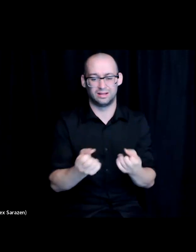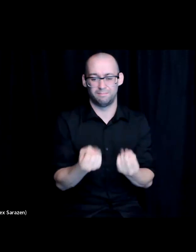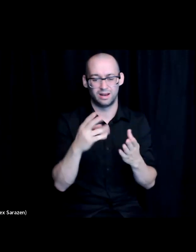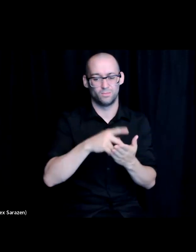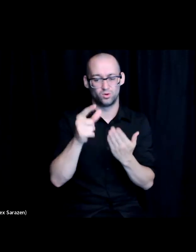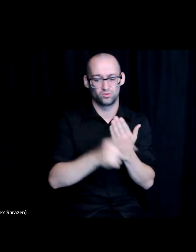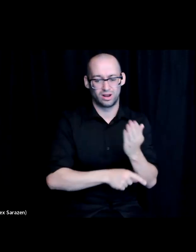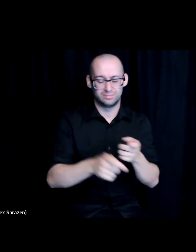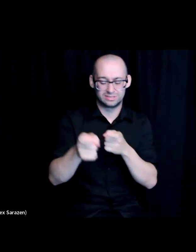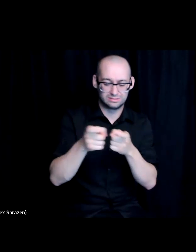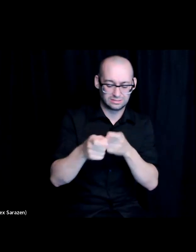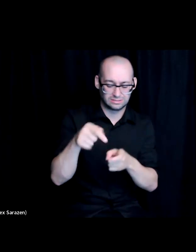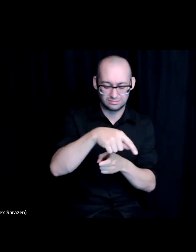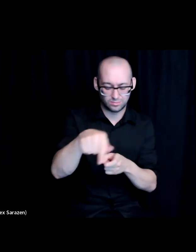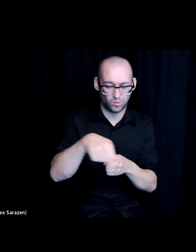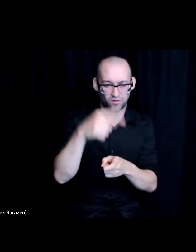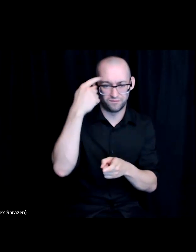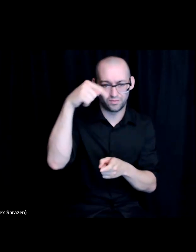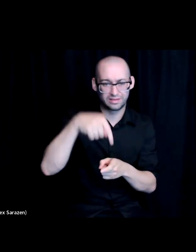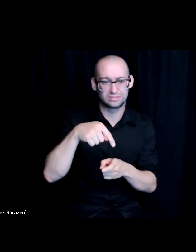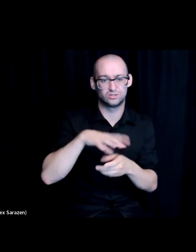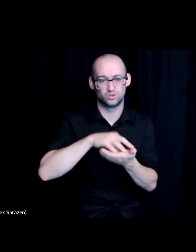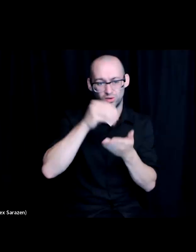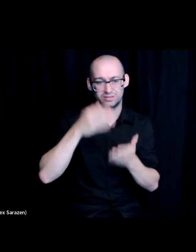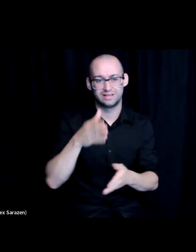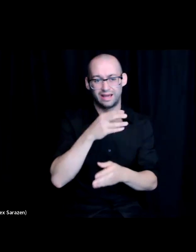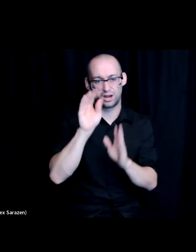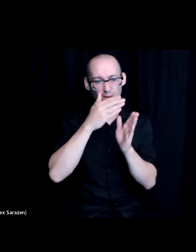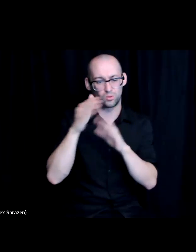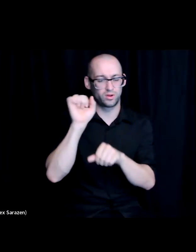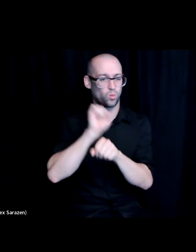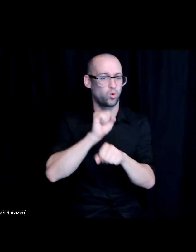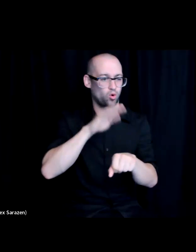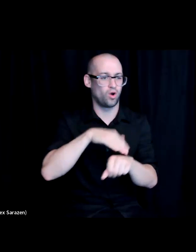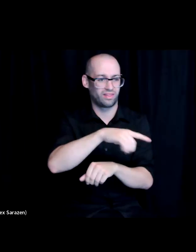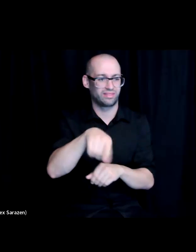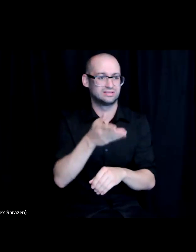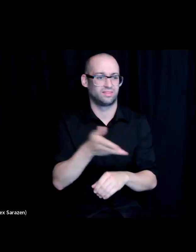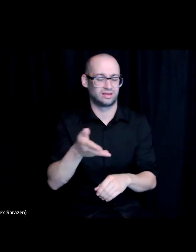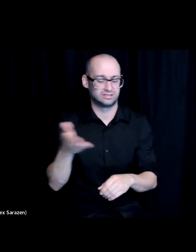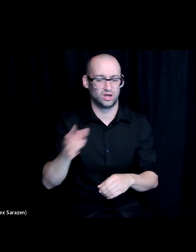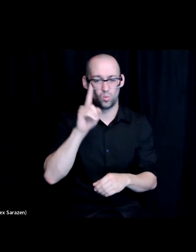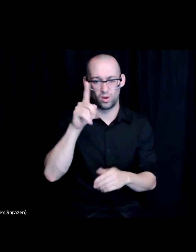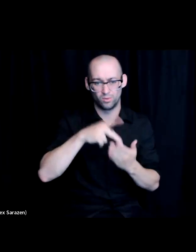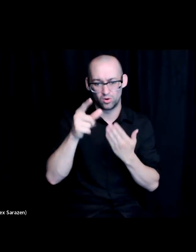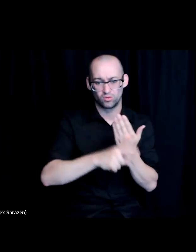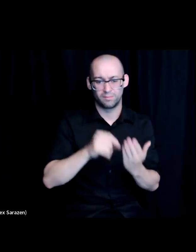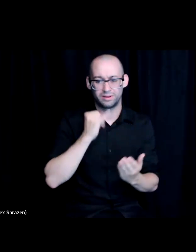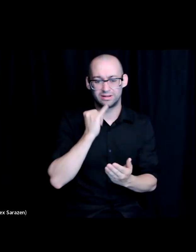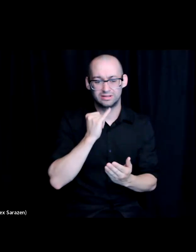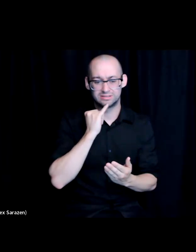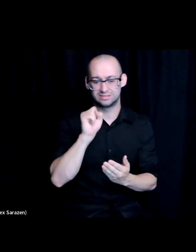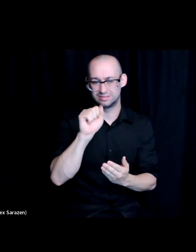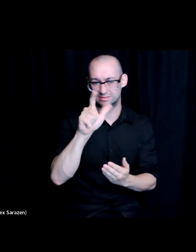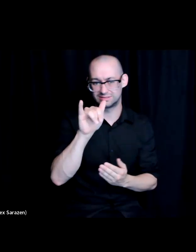actually catered to our students and community to work on those things. One of those programs is called the Salinas